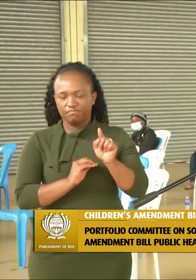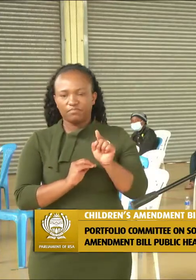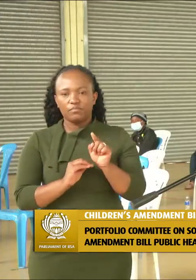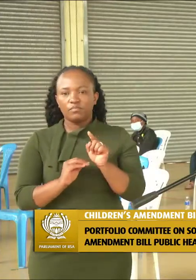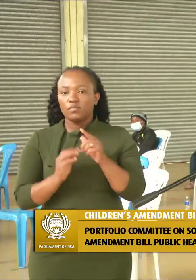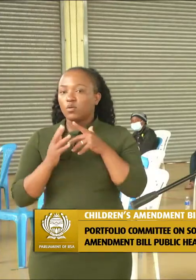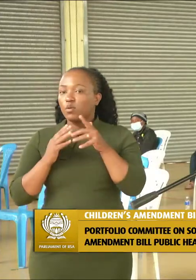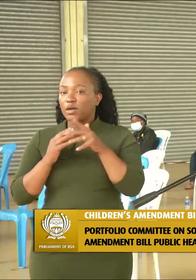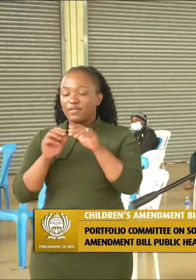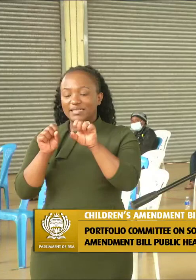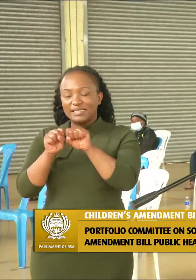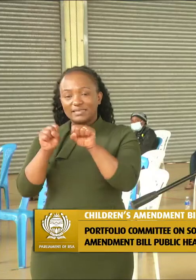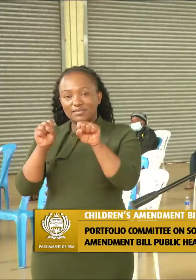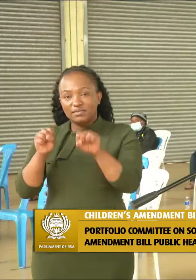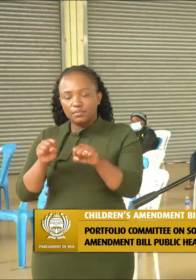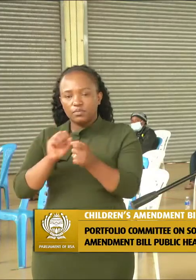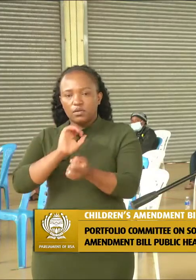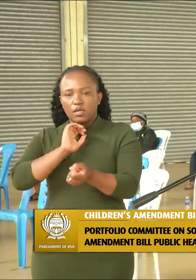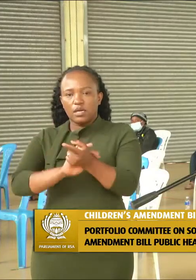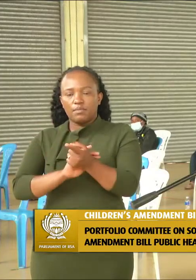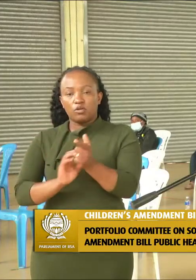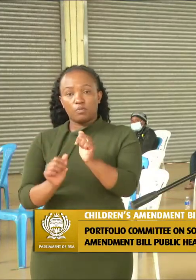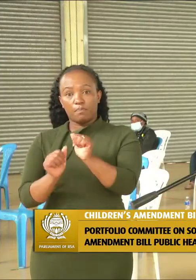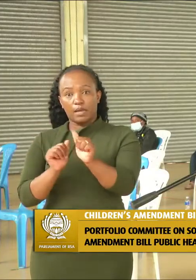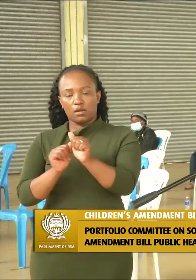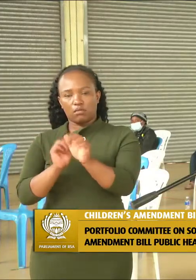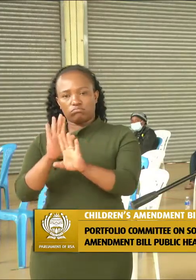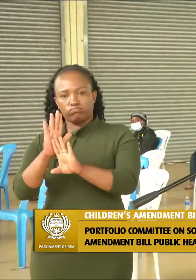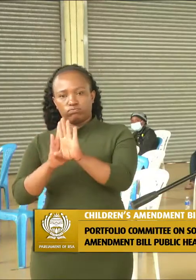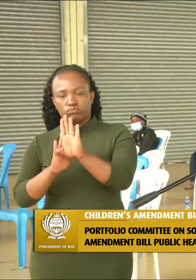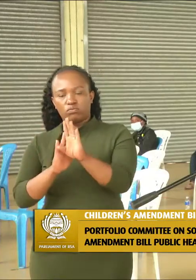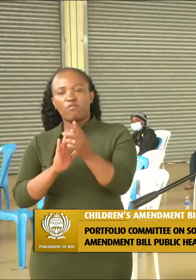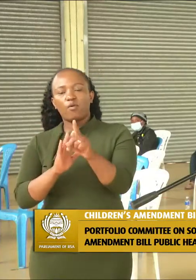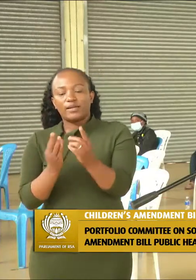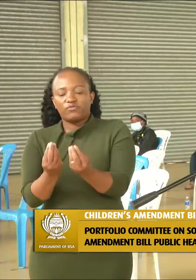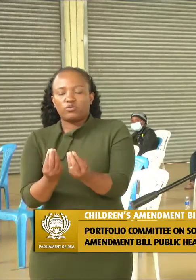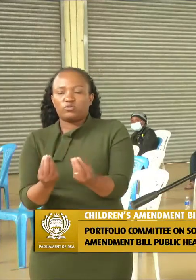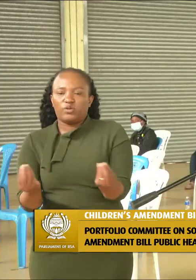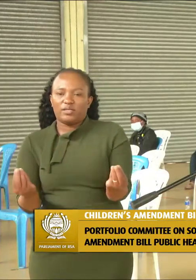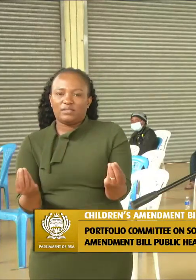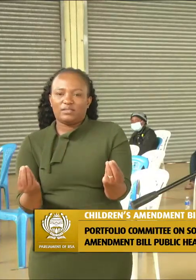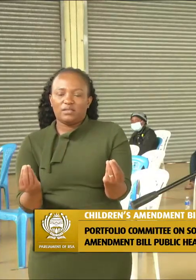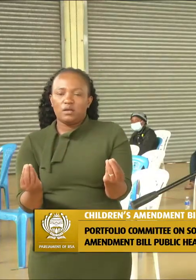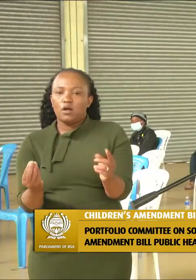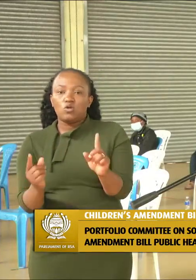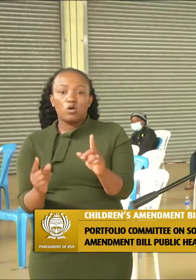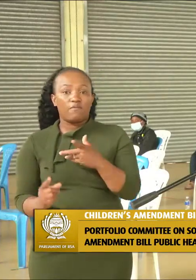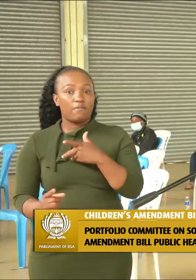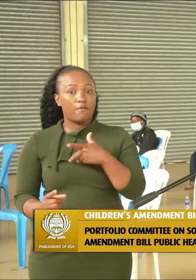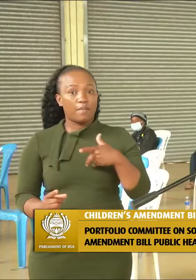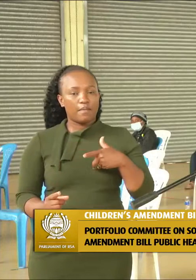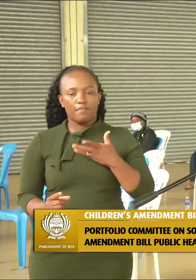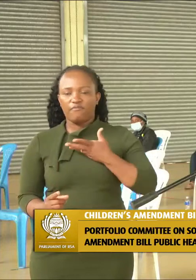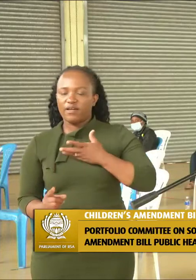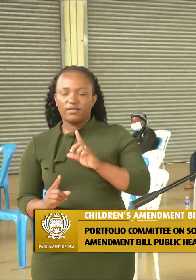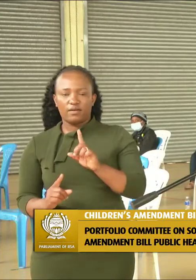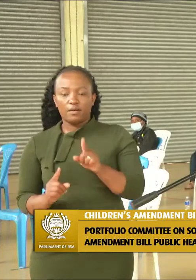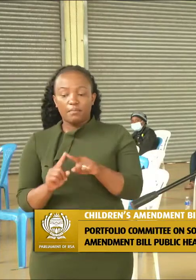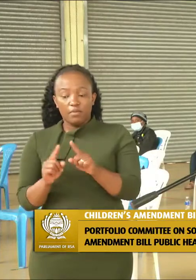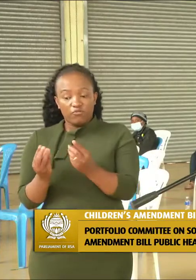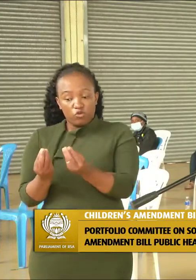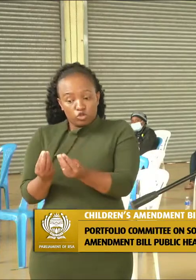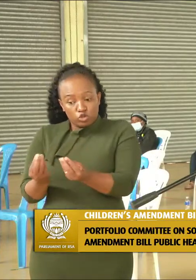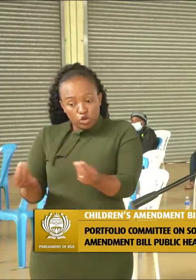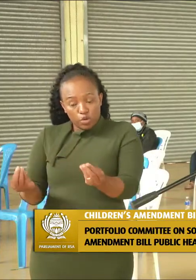wherever the system puts in place to better itself for the sake of the children, not just for the mom, not just for the dad, but for the children,